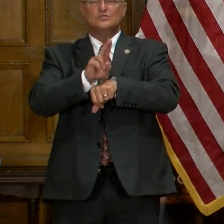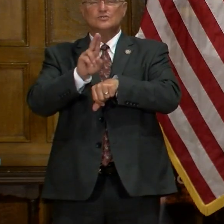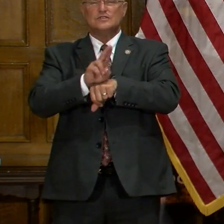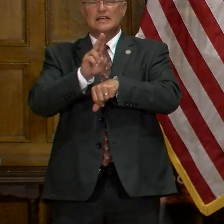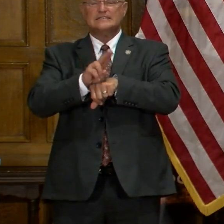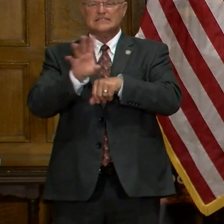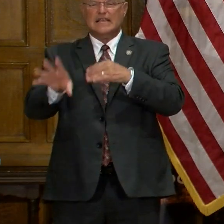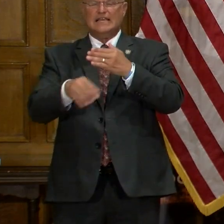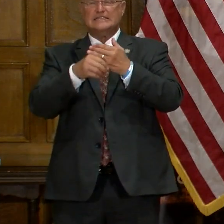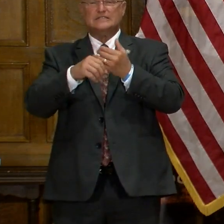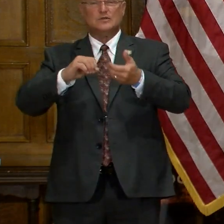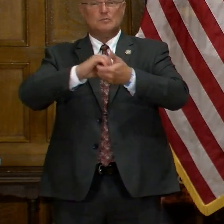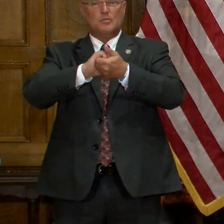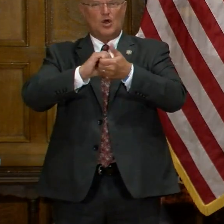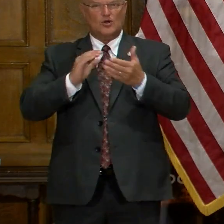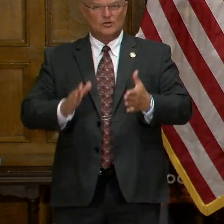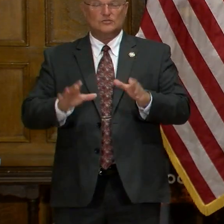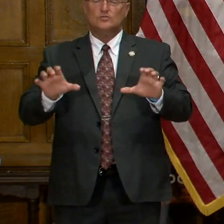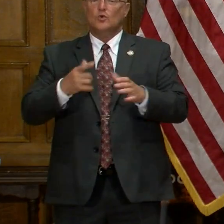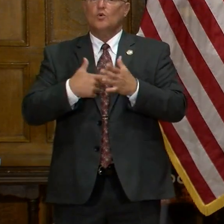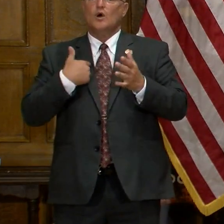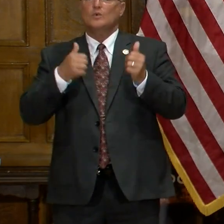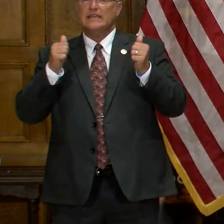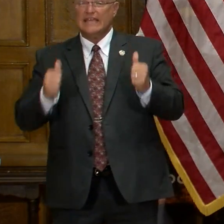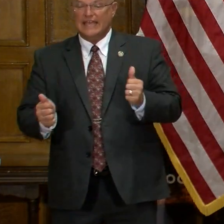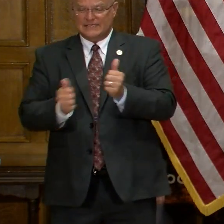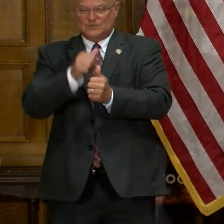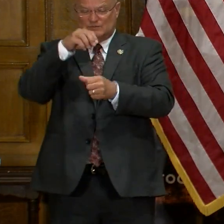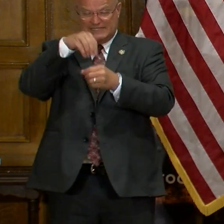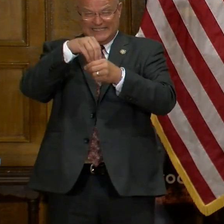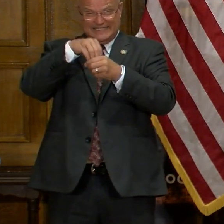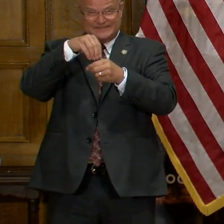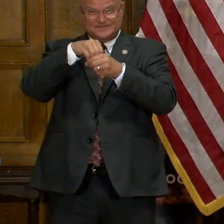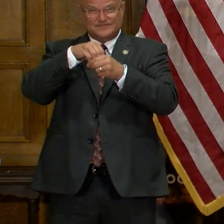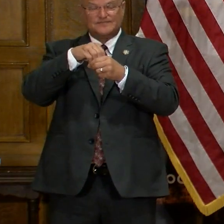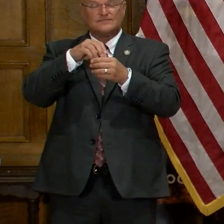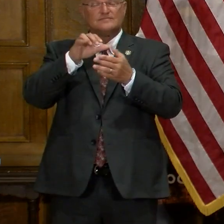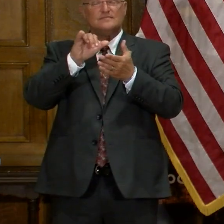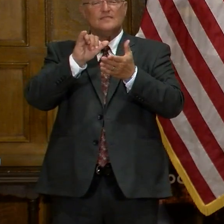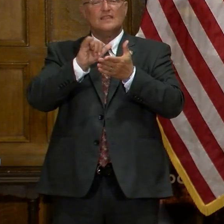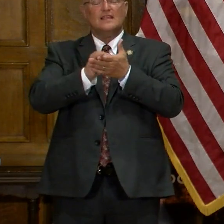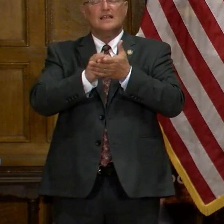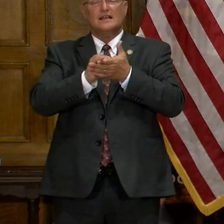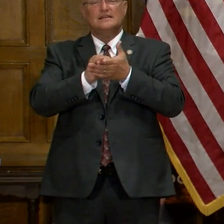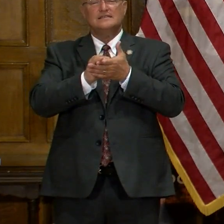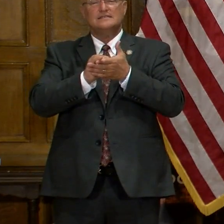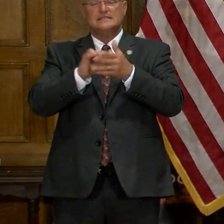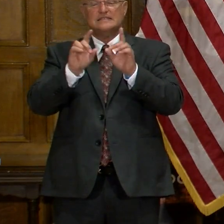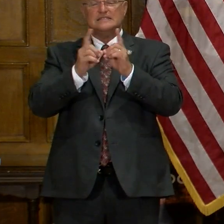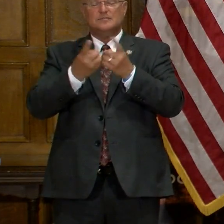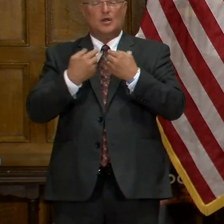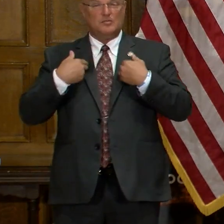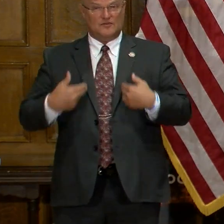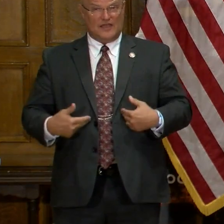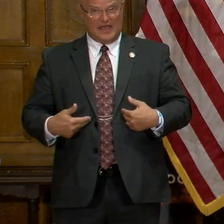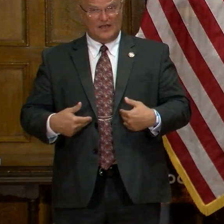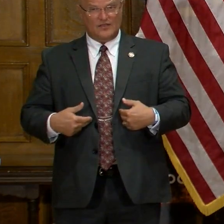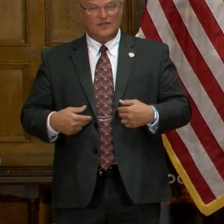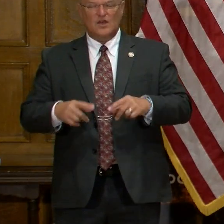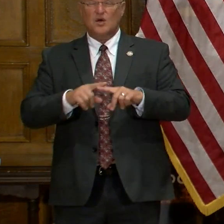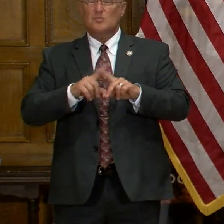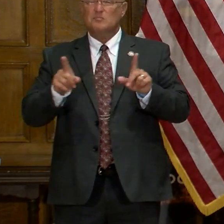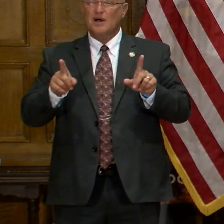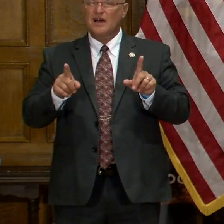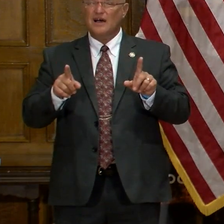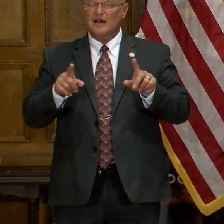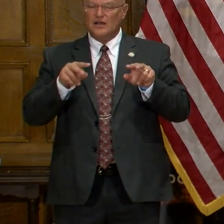utilizing additional partners. So we're doing what we can within the Department of Health, but whenever